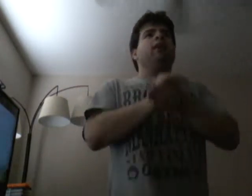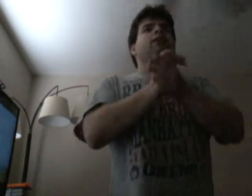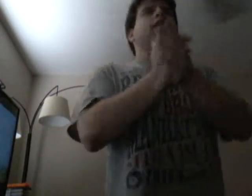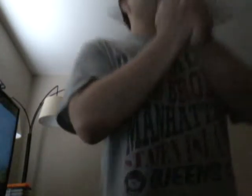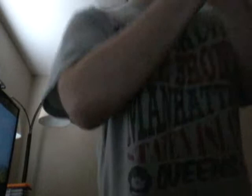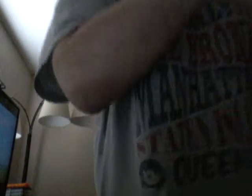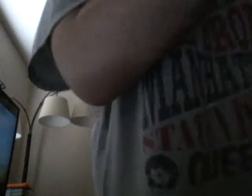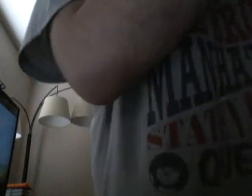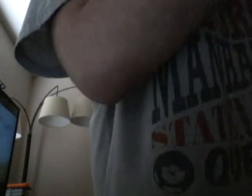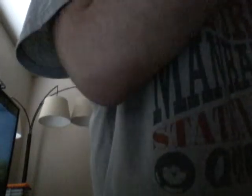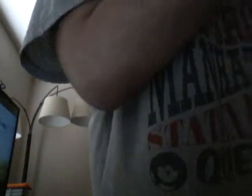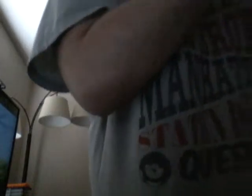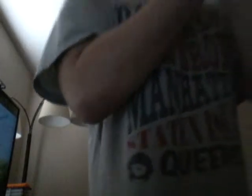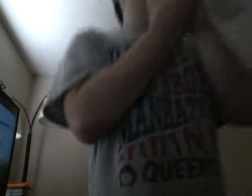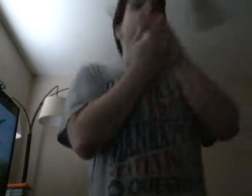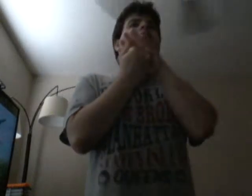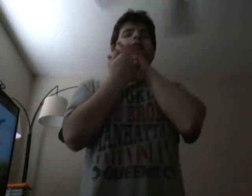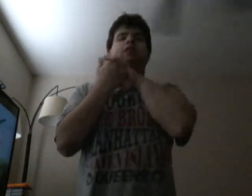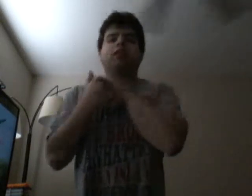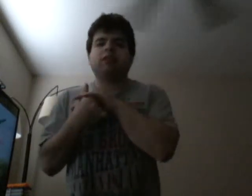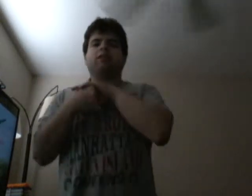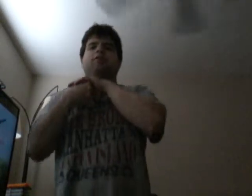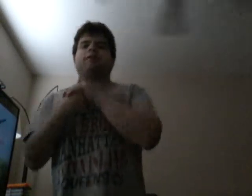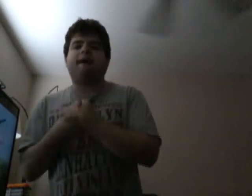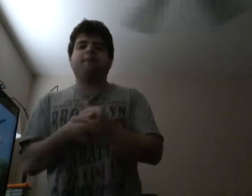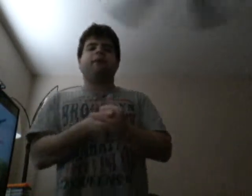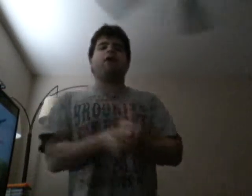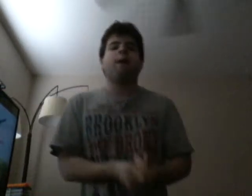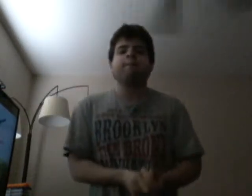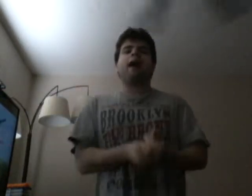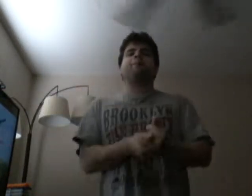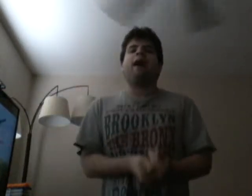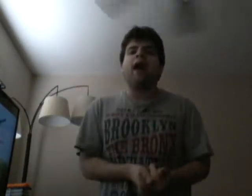Bye. Nigga, man, I'm on my show. I don't want to leave you looking no in love with my. Bye.